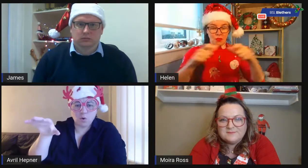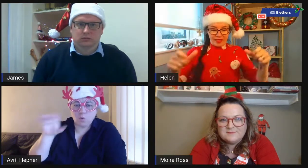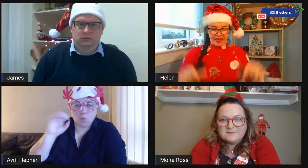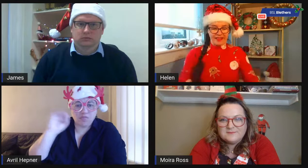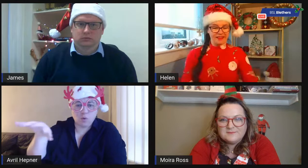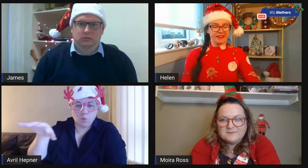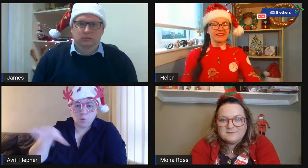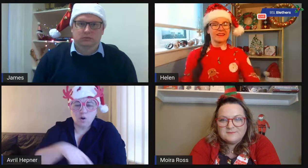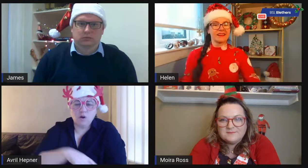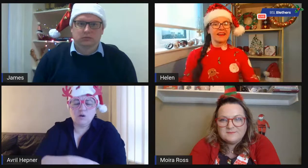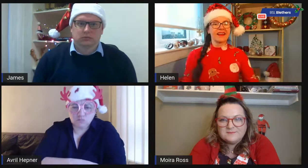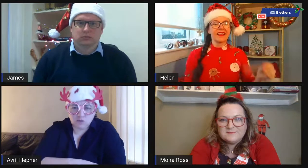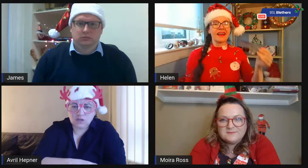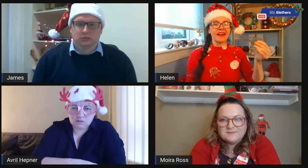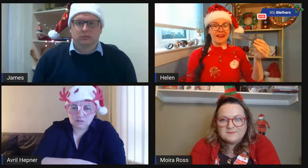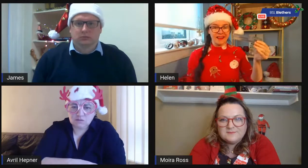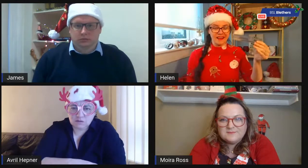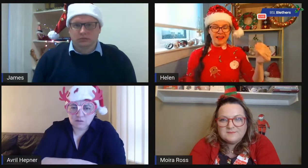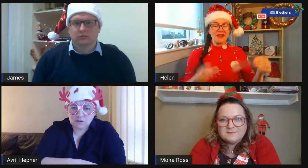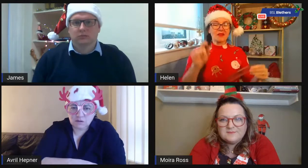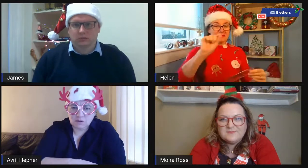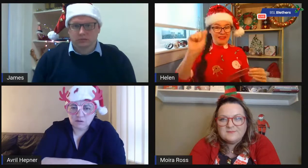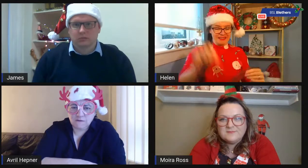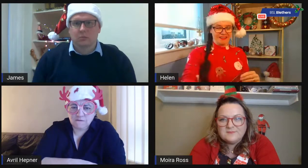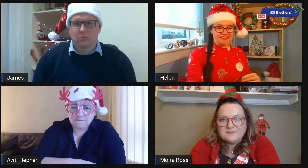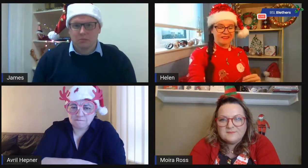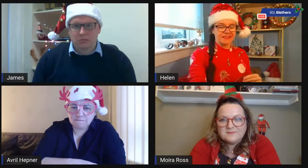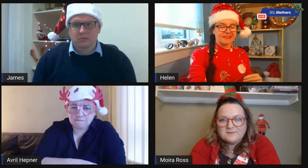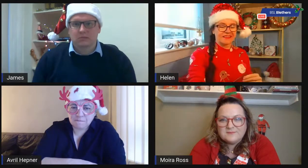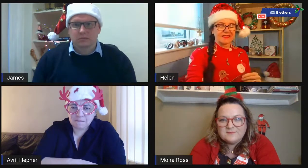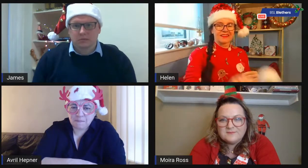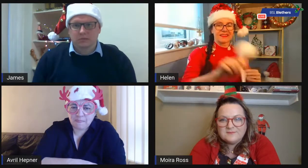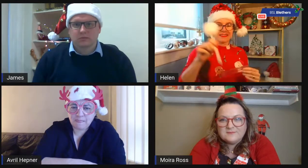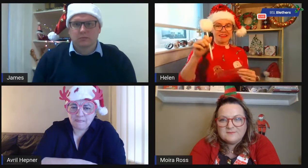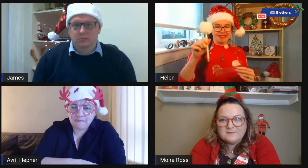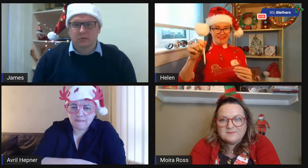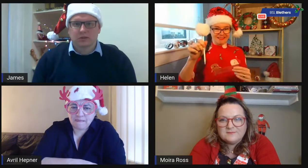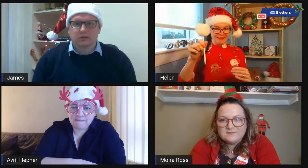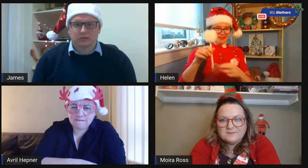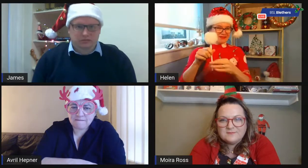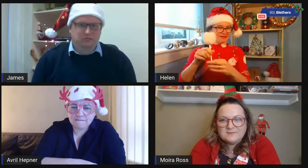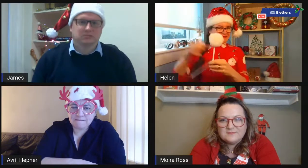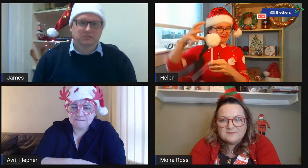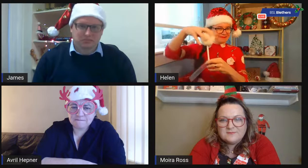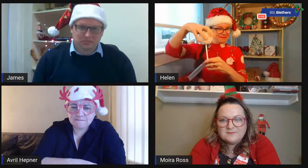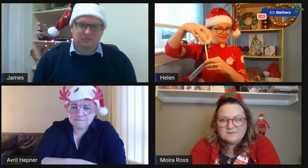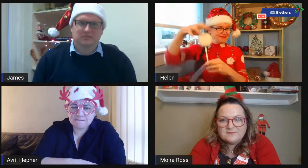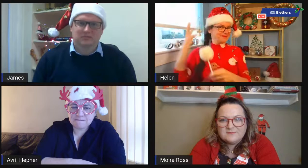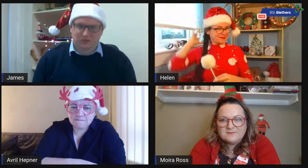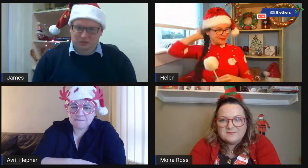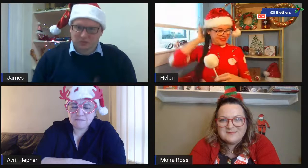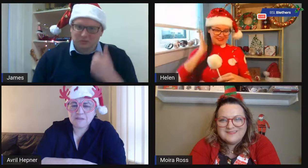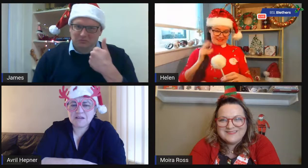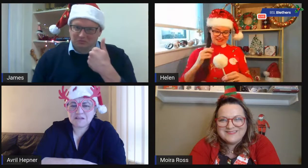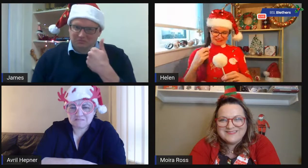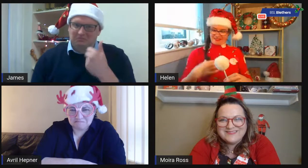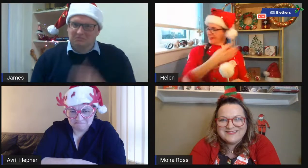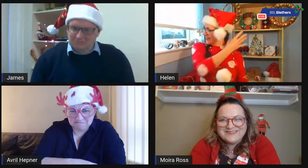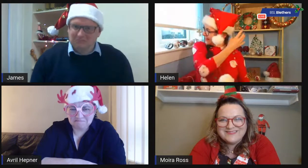not throwing your Christmas cards away, you're keeping them? No, you keep them. You get a big pom-pom pencil. You